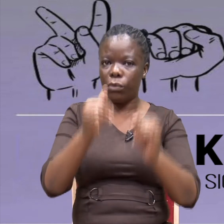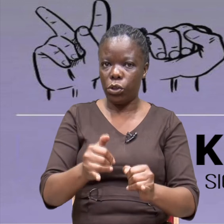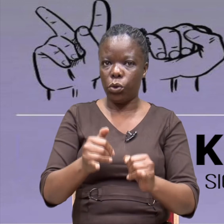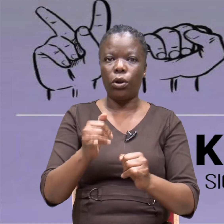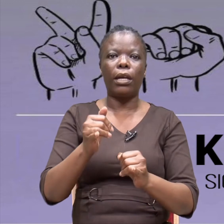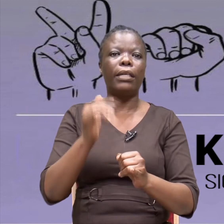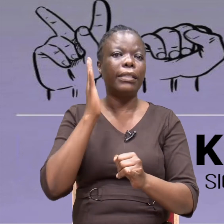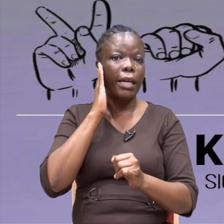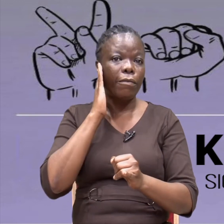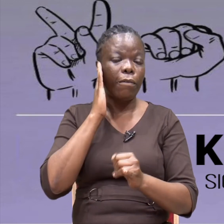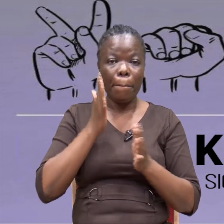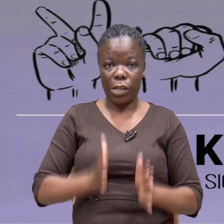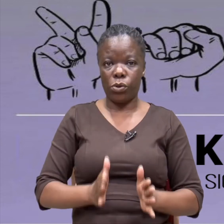individual deaf person.